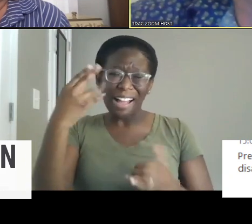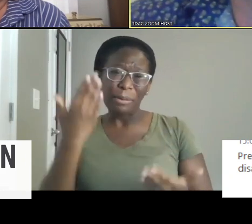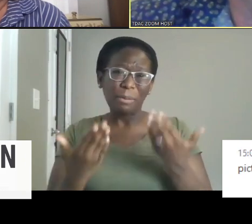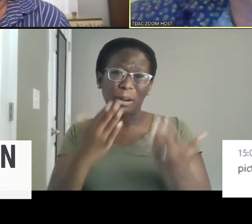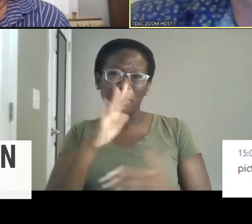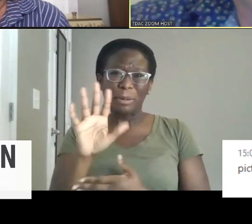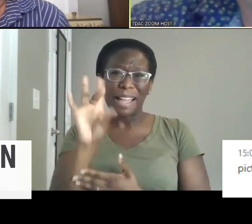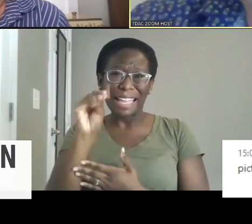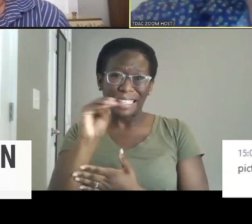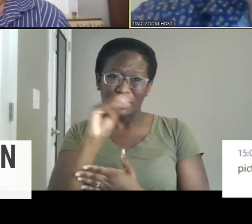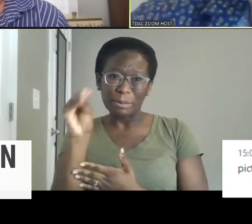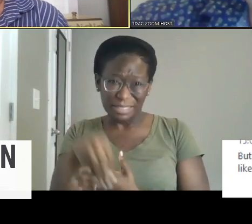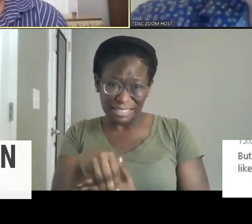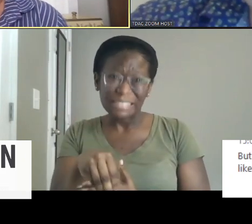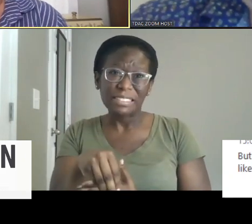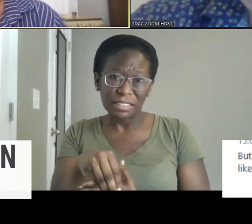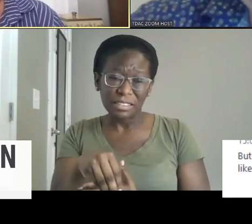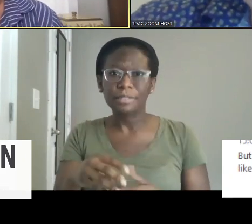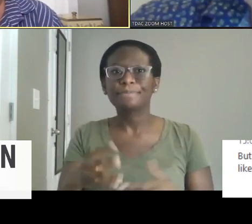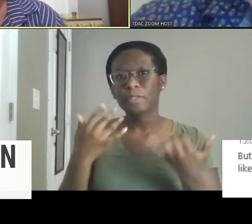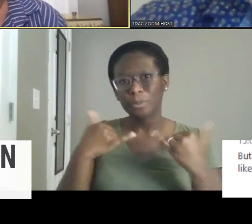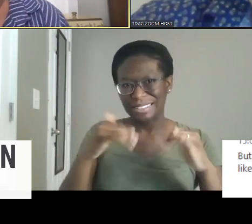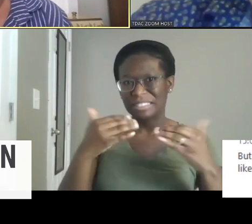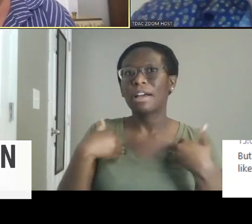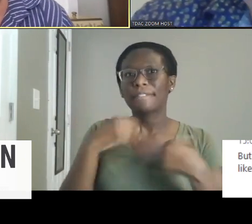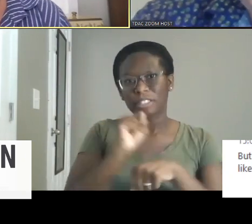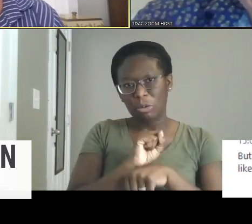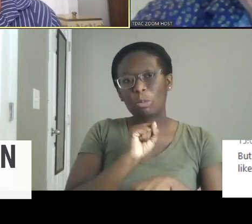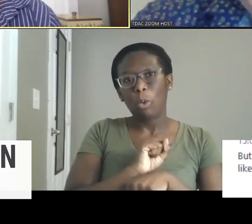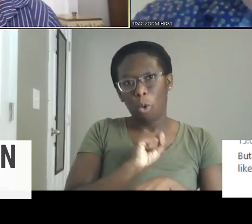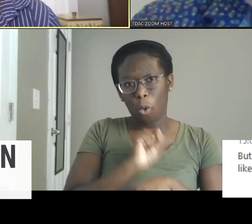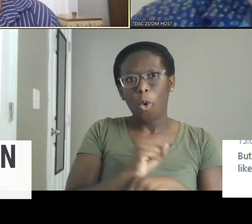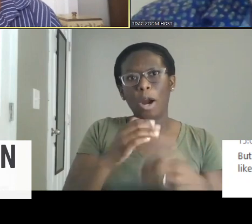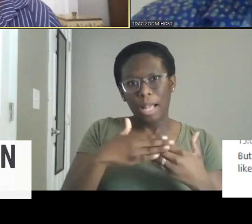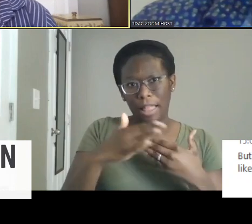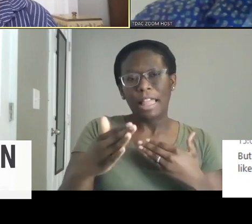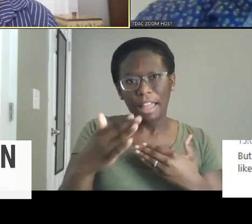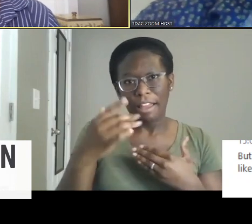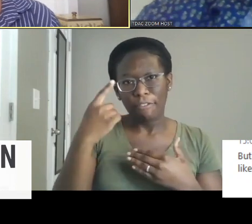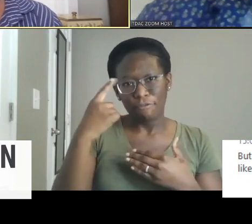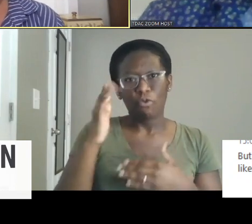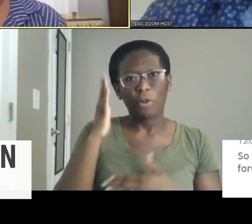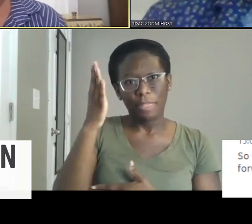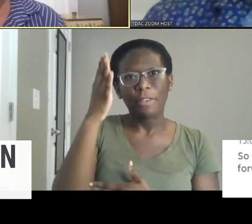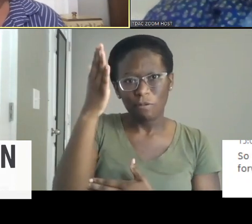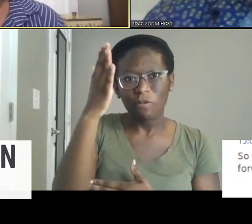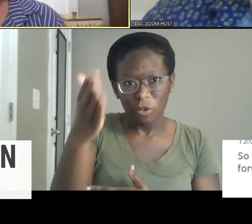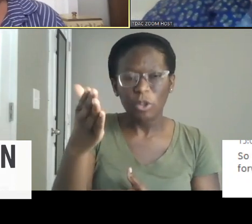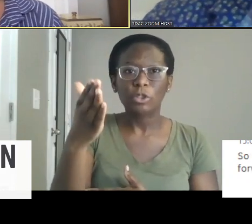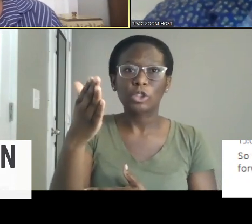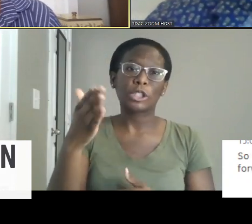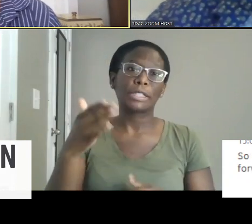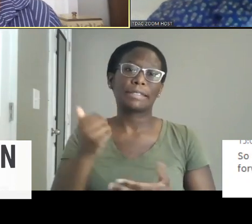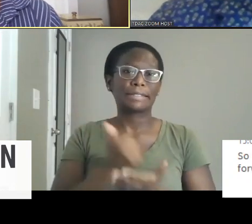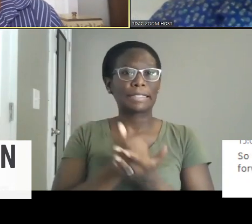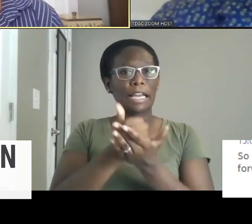80%. So we still have some work to do as far as moving forward with employment